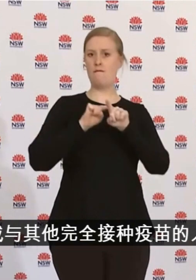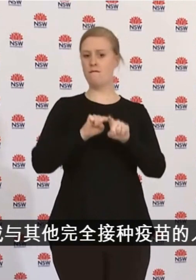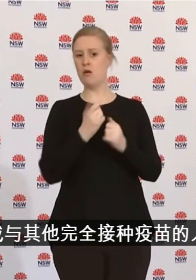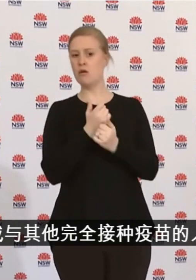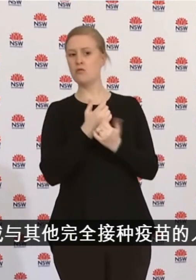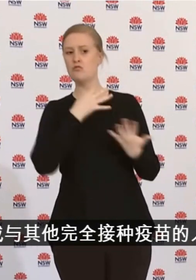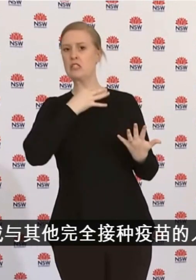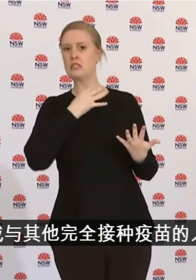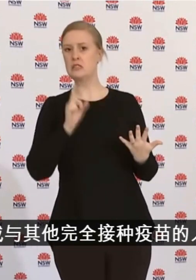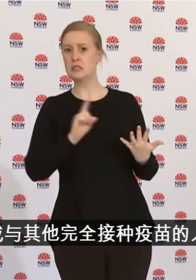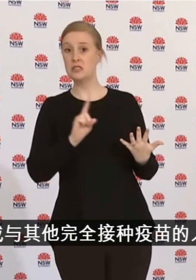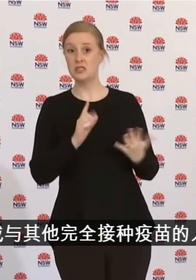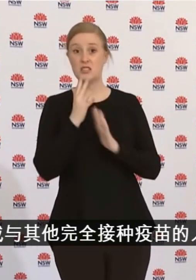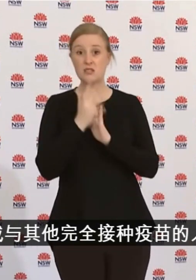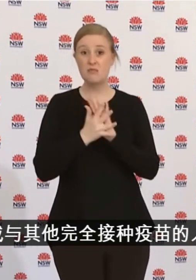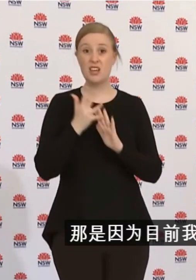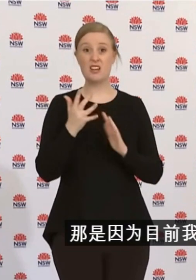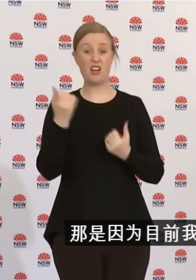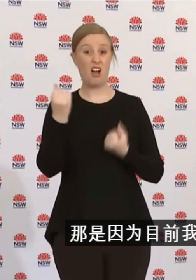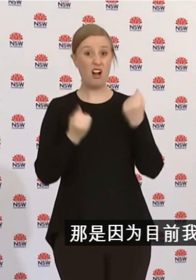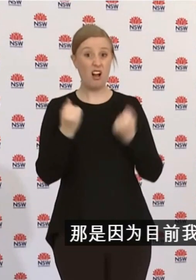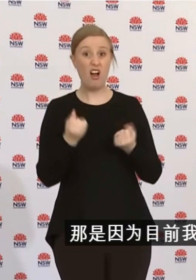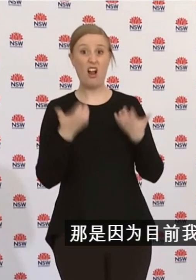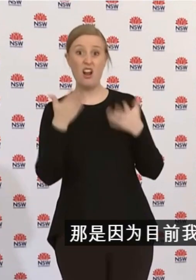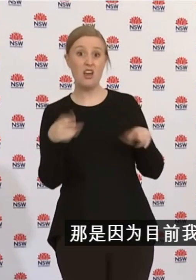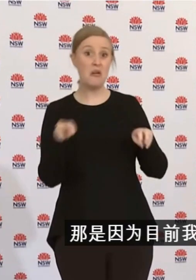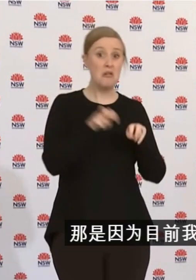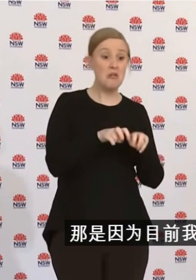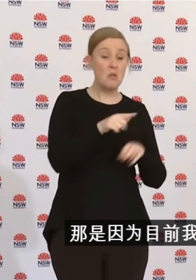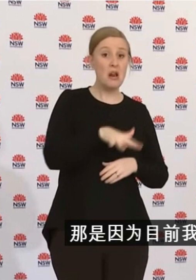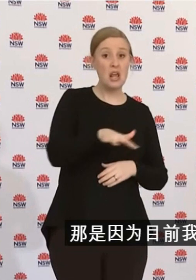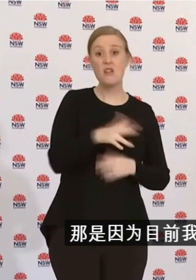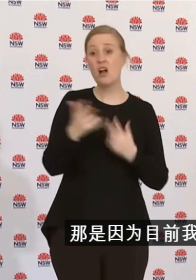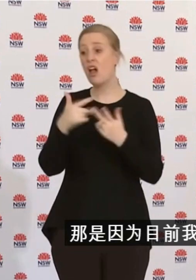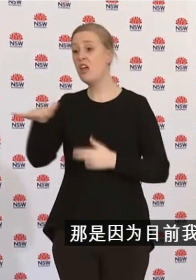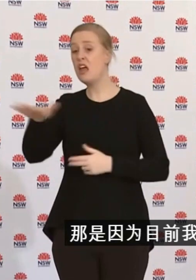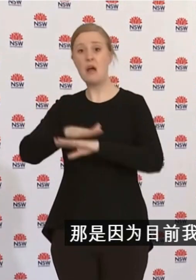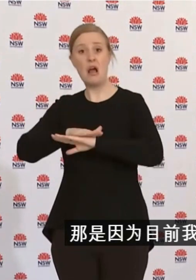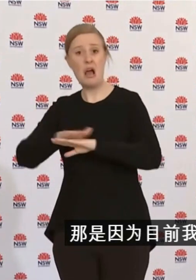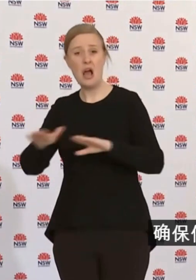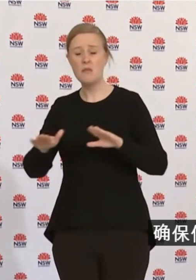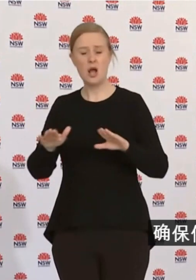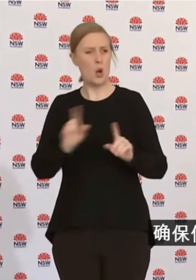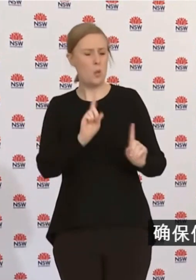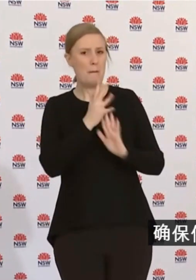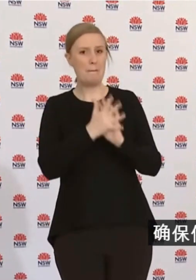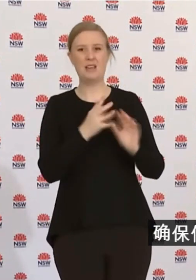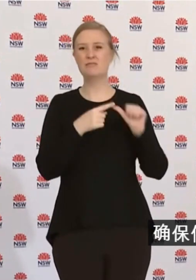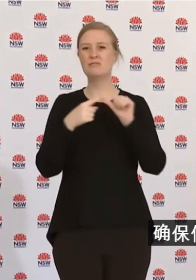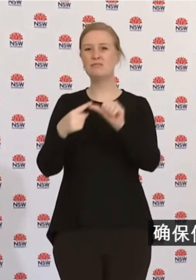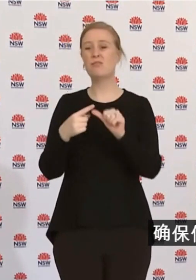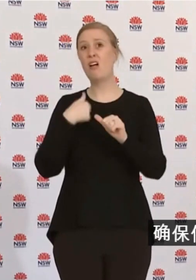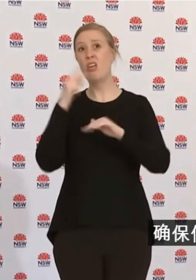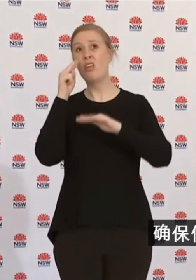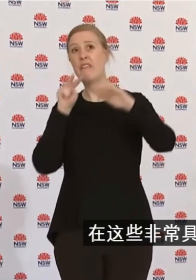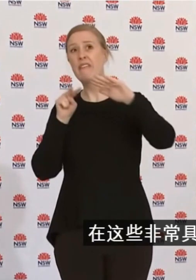other fully vaccinated people? Do you mind if I don't hypothesise on that at the moment? Because at the moment, our focus is actually on just trying to make sure the message gets